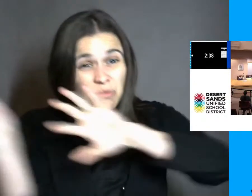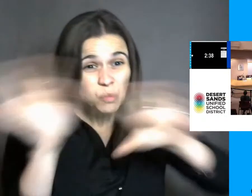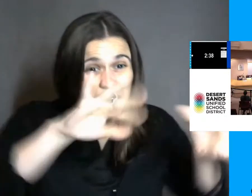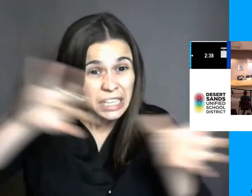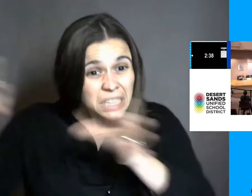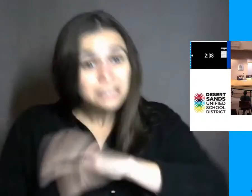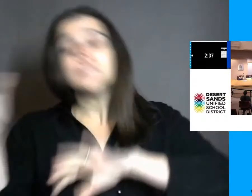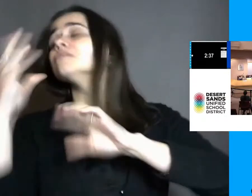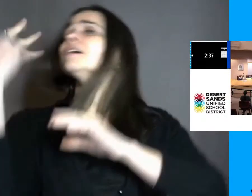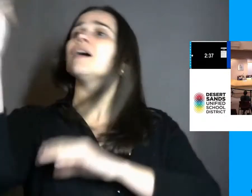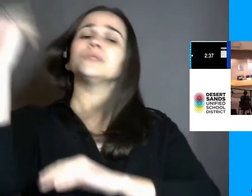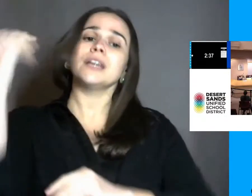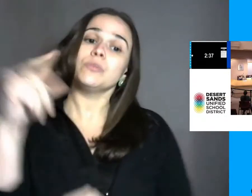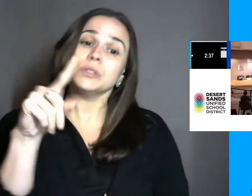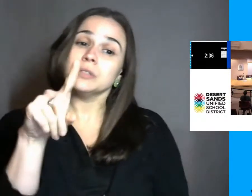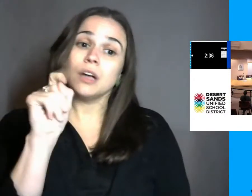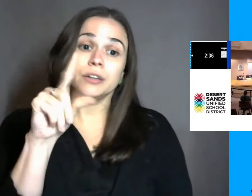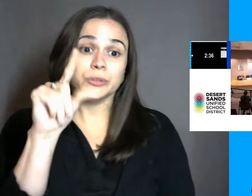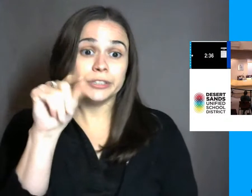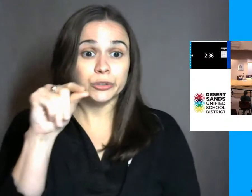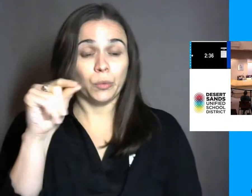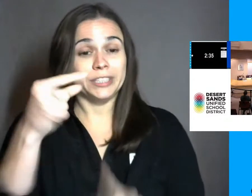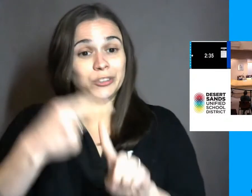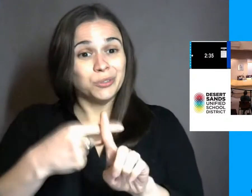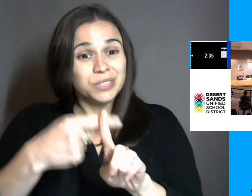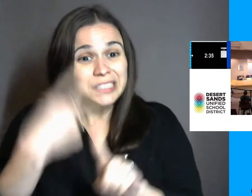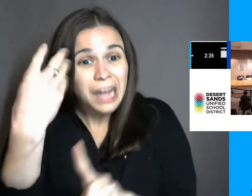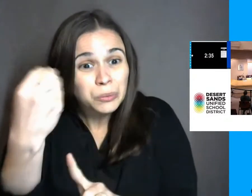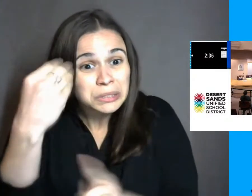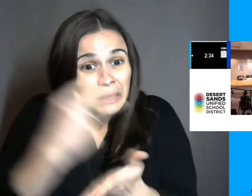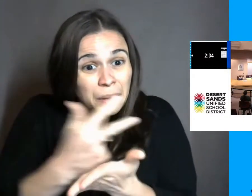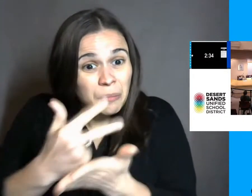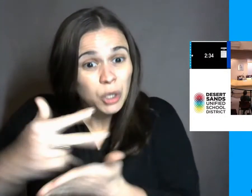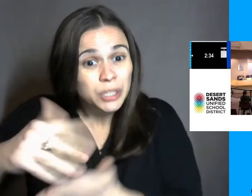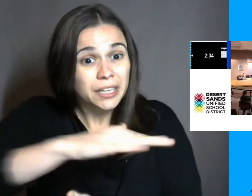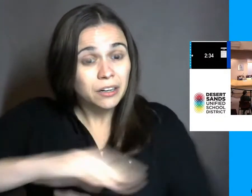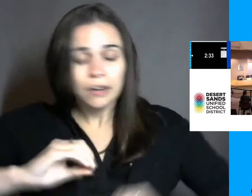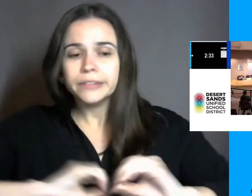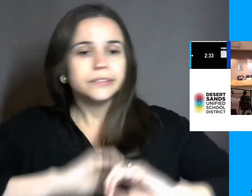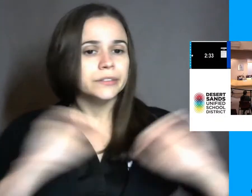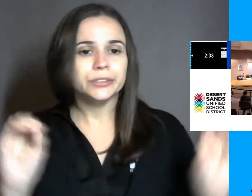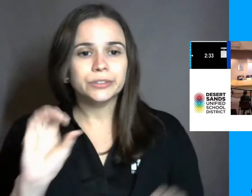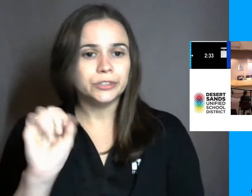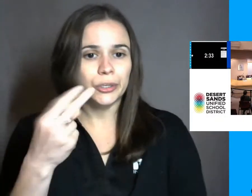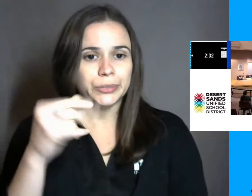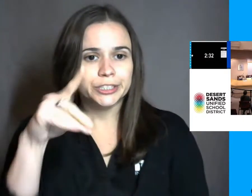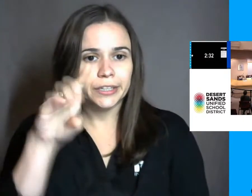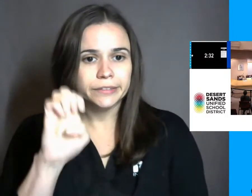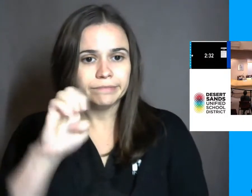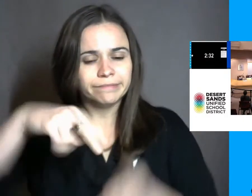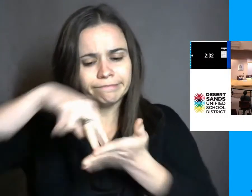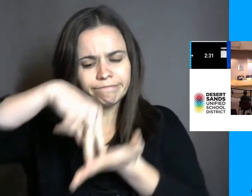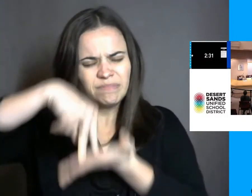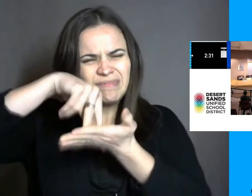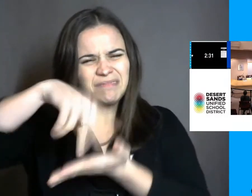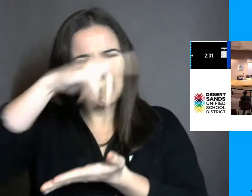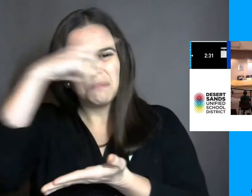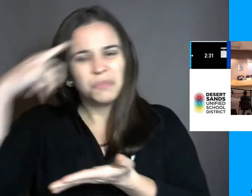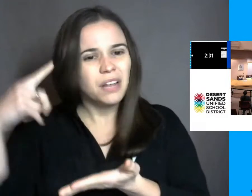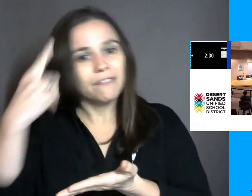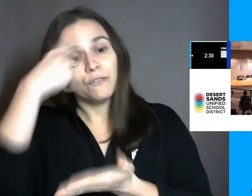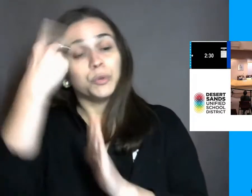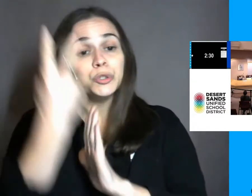120 degrees in the parking lots with hardly any shade, standing on asphalt for 2 hours each